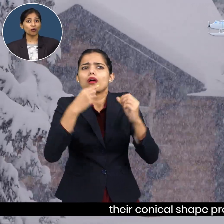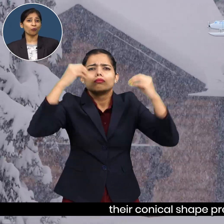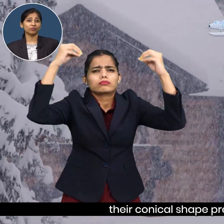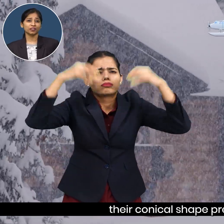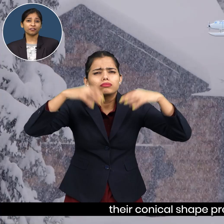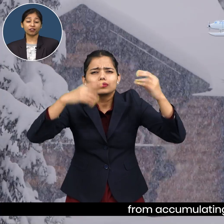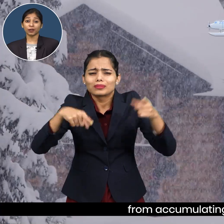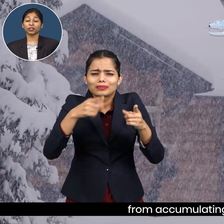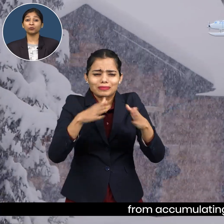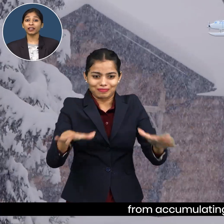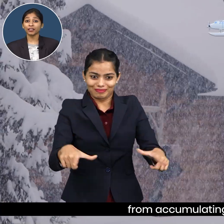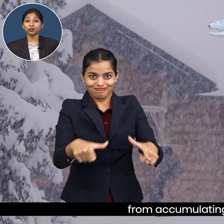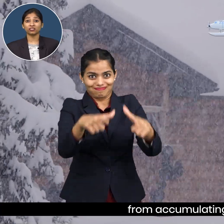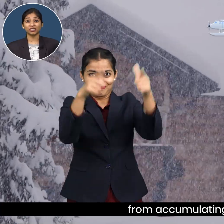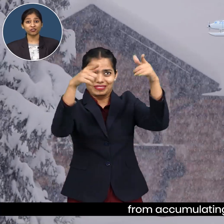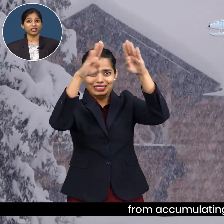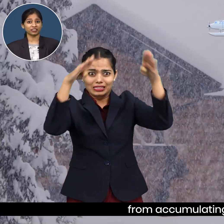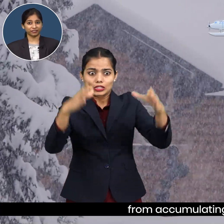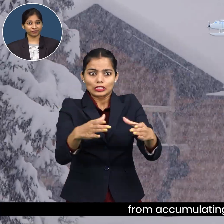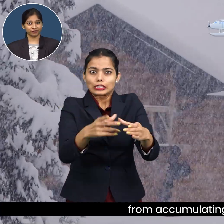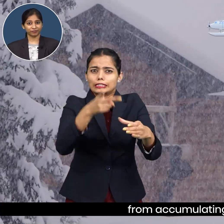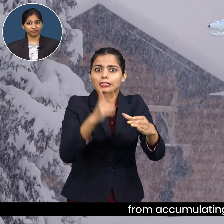the snow from accumulating on the tree,